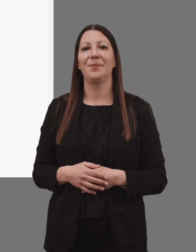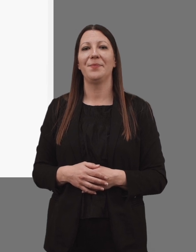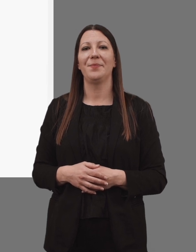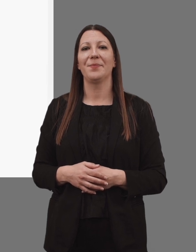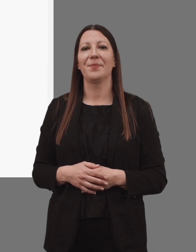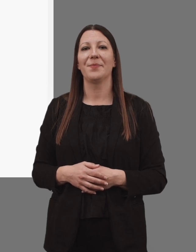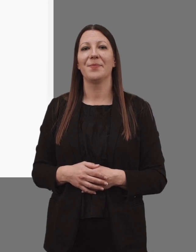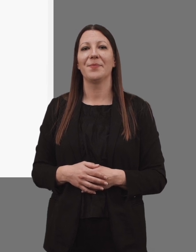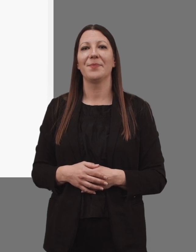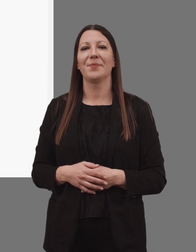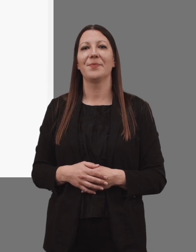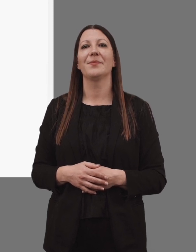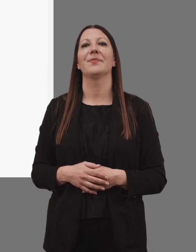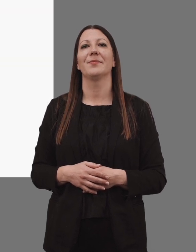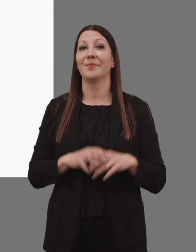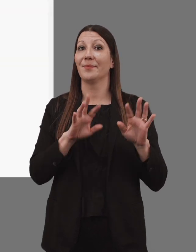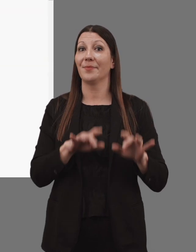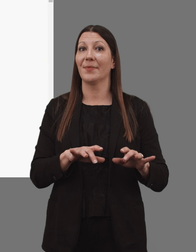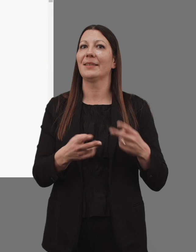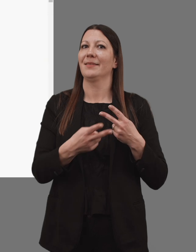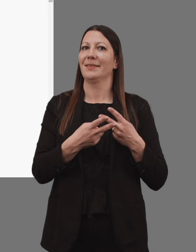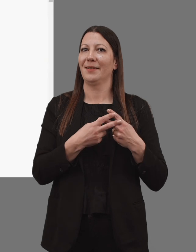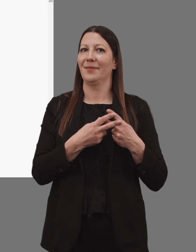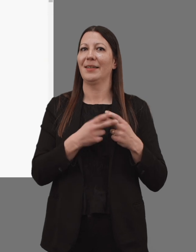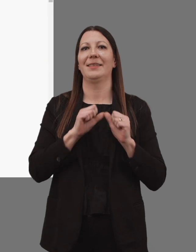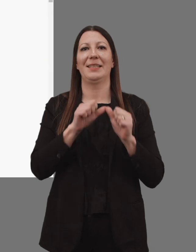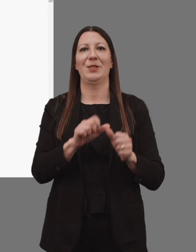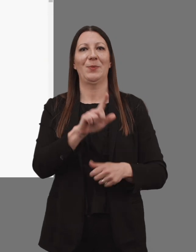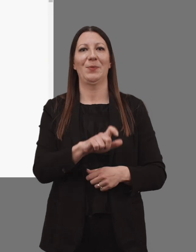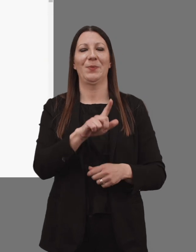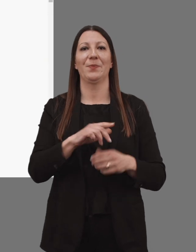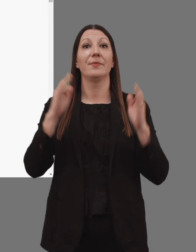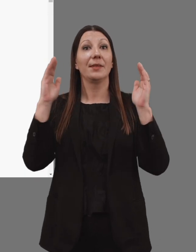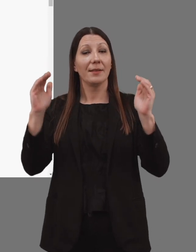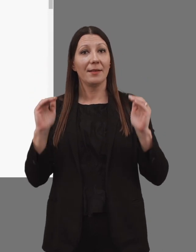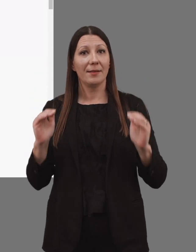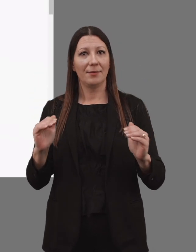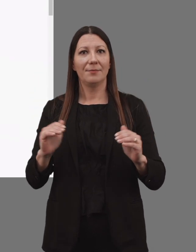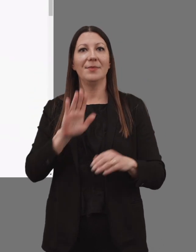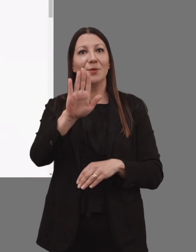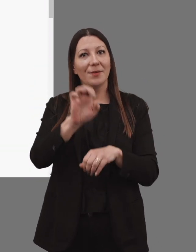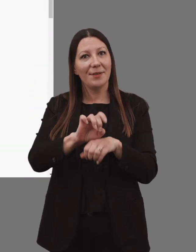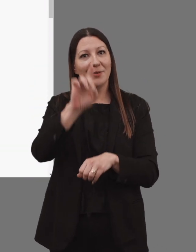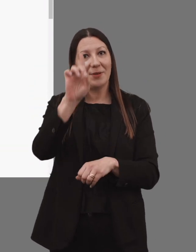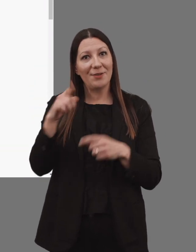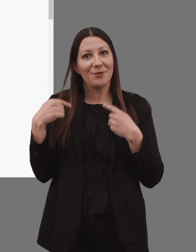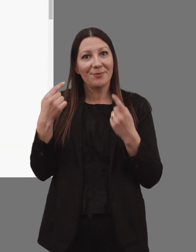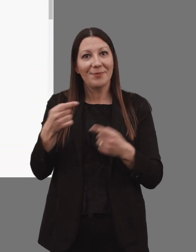So we'll add that information and save and continue. And now it moves on to educational